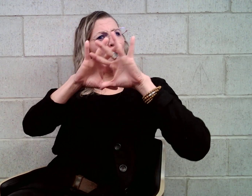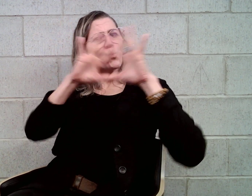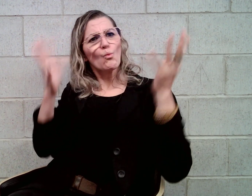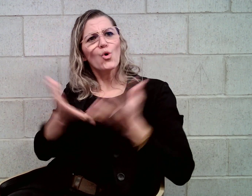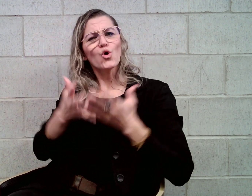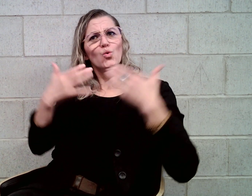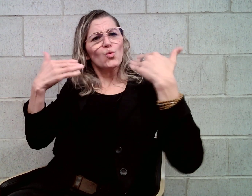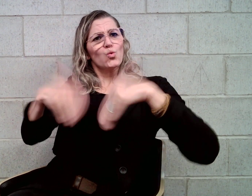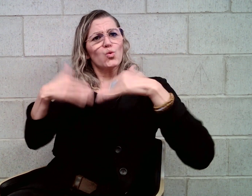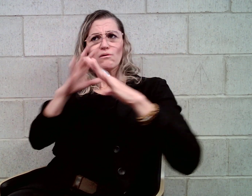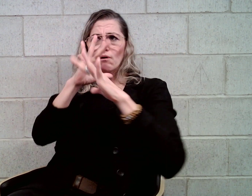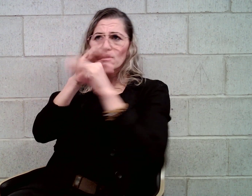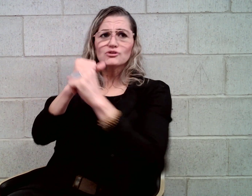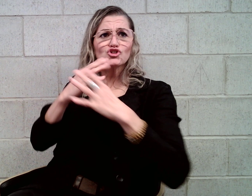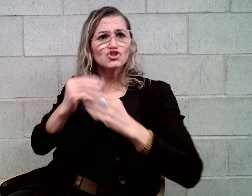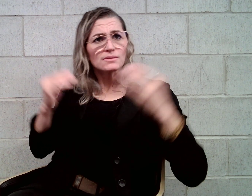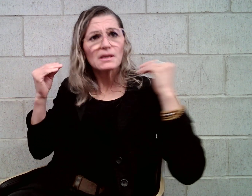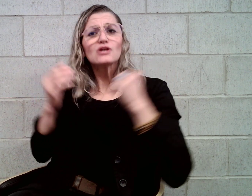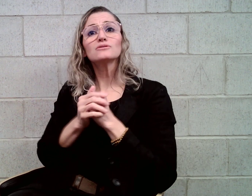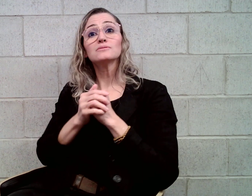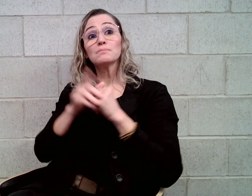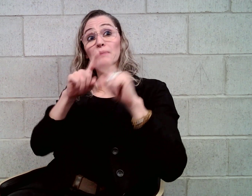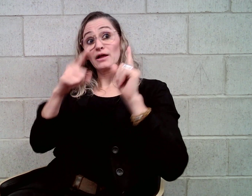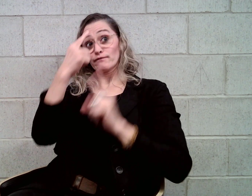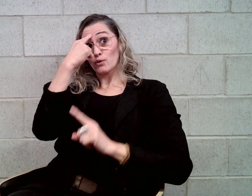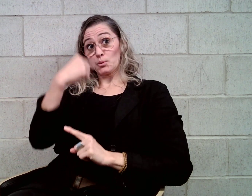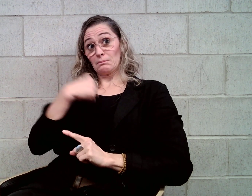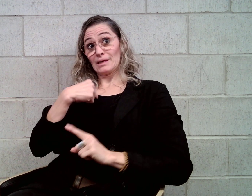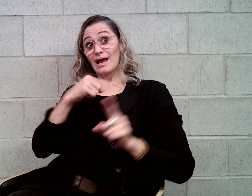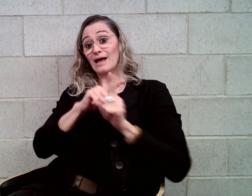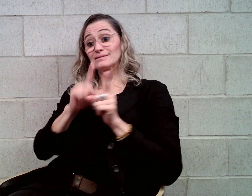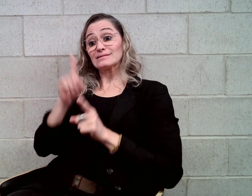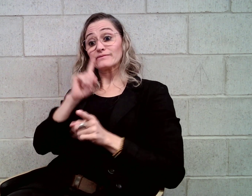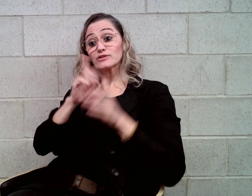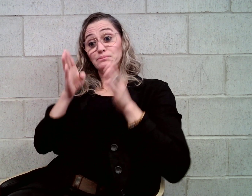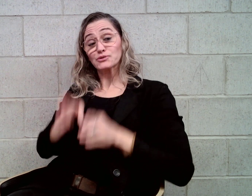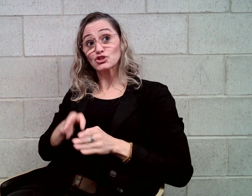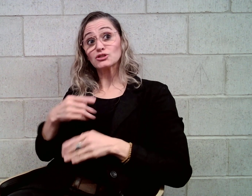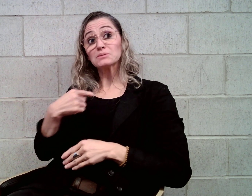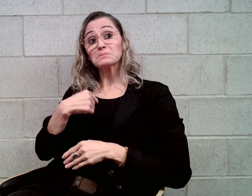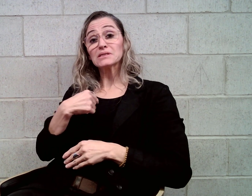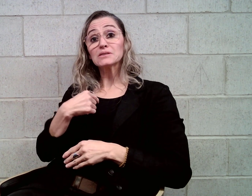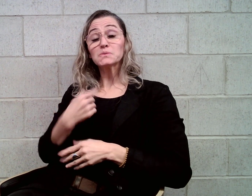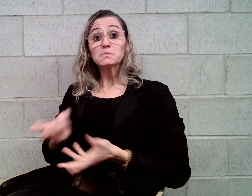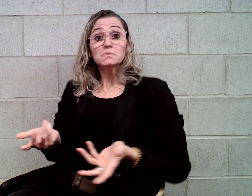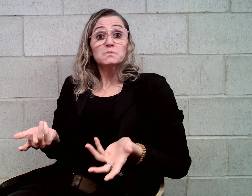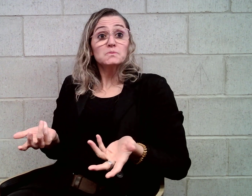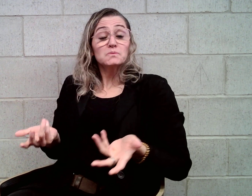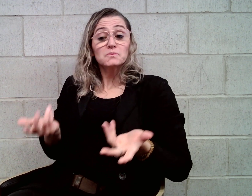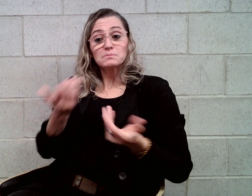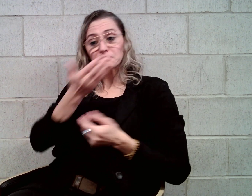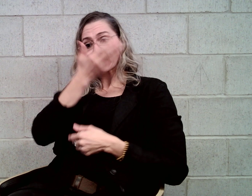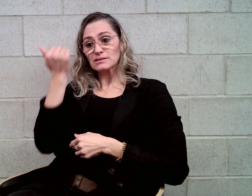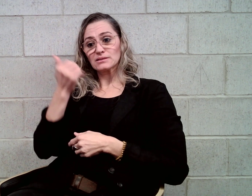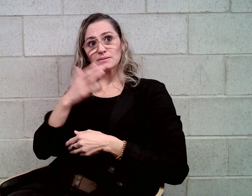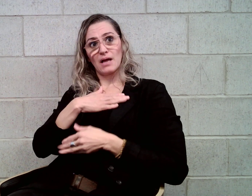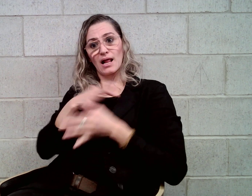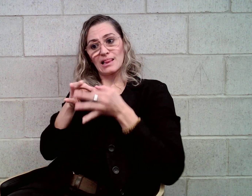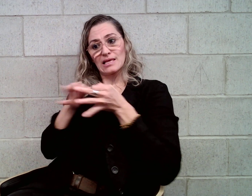life, what was happening in the world at the time, really engaged us and created a great interest in